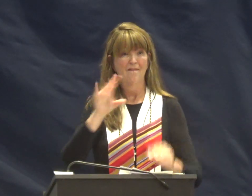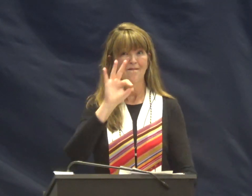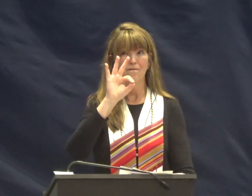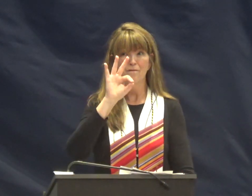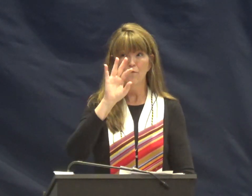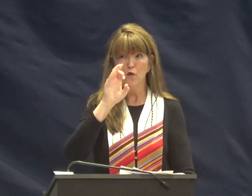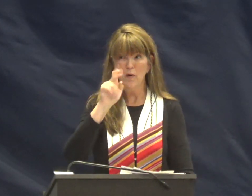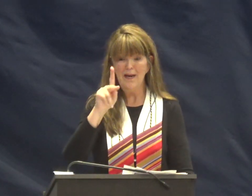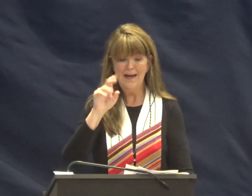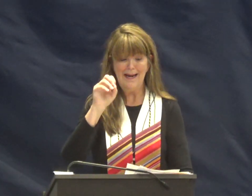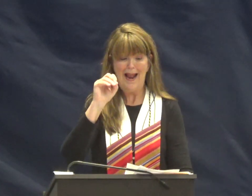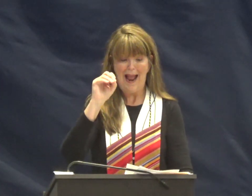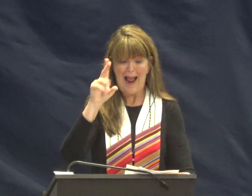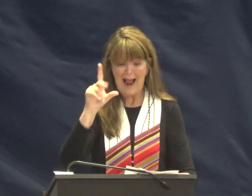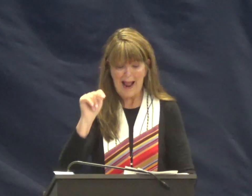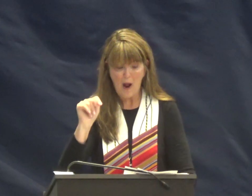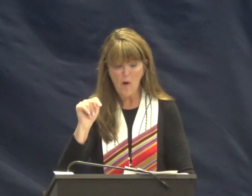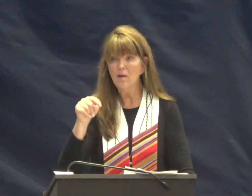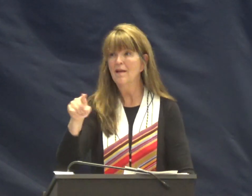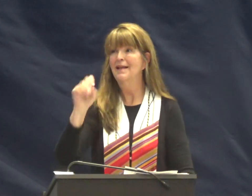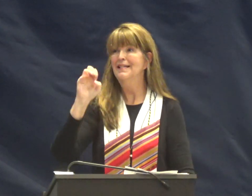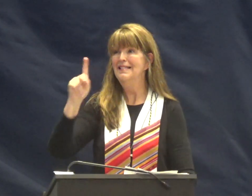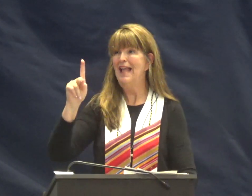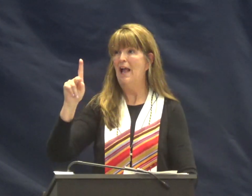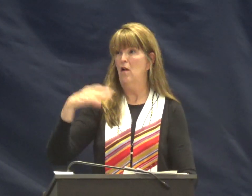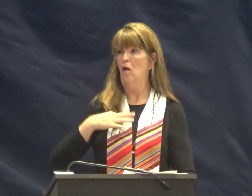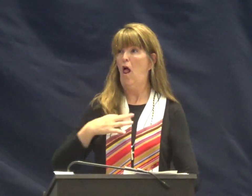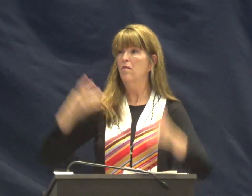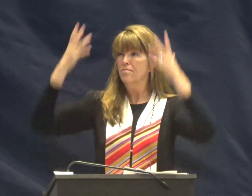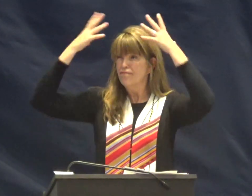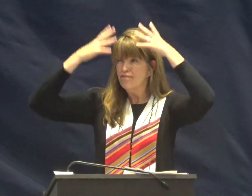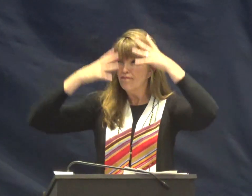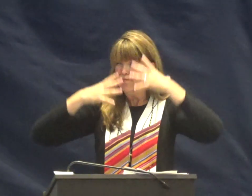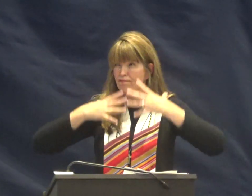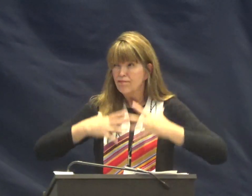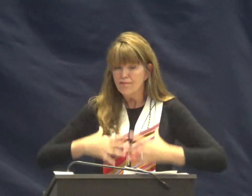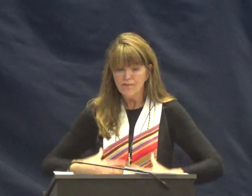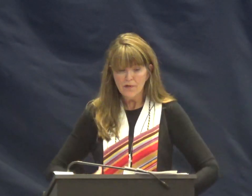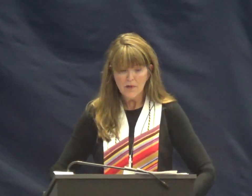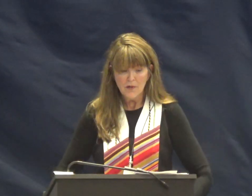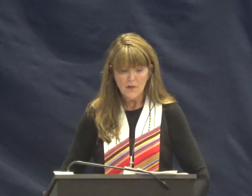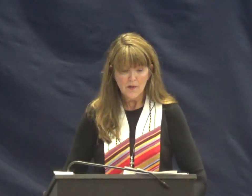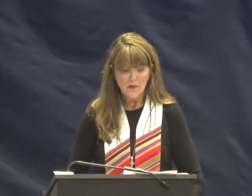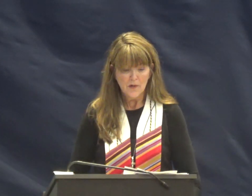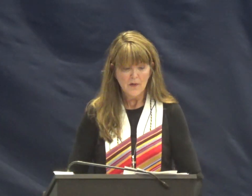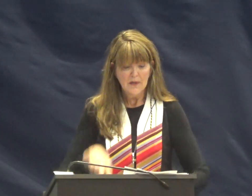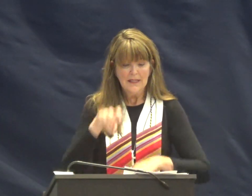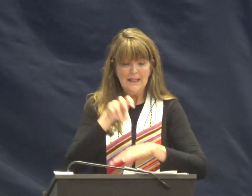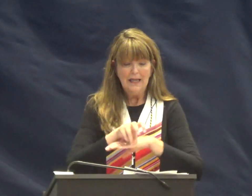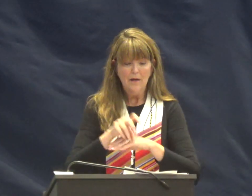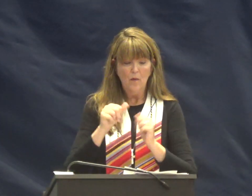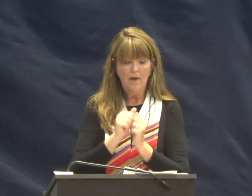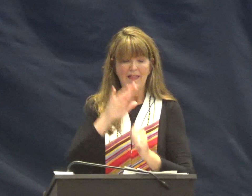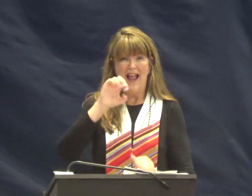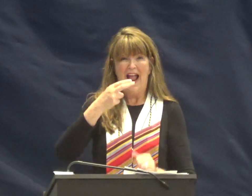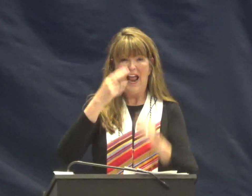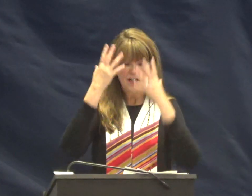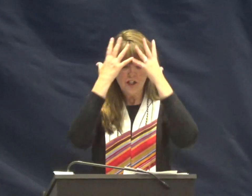on the Ninevites. They actually freaked out. They started to clothe themselves in sackcloth.